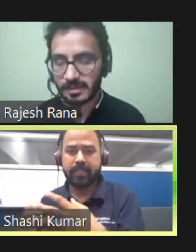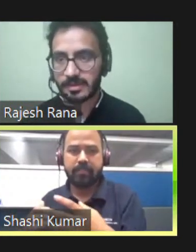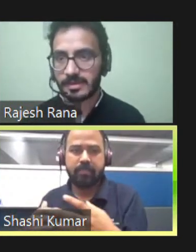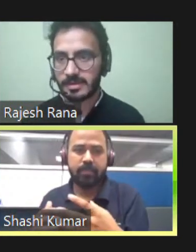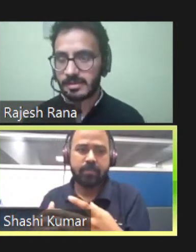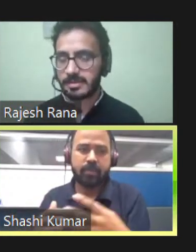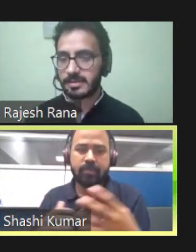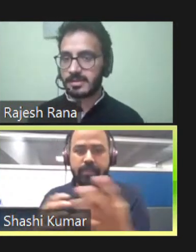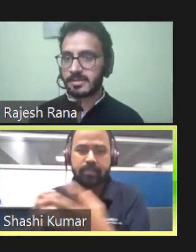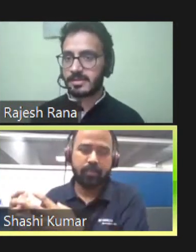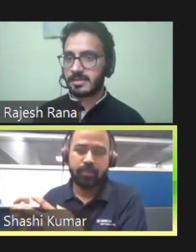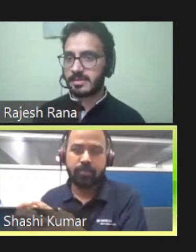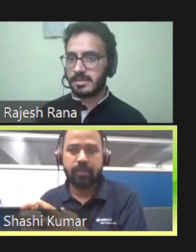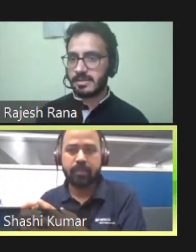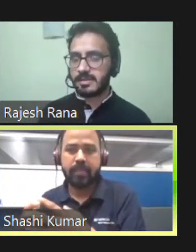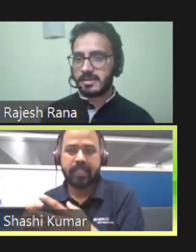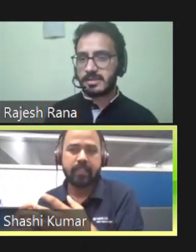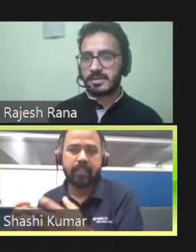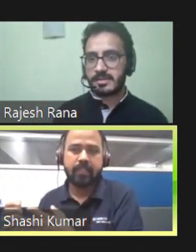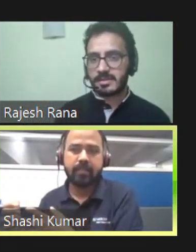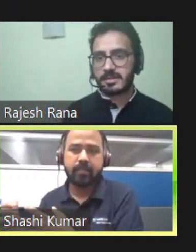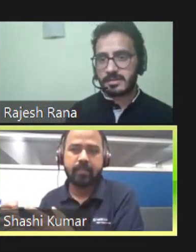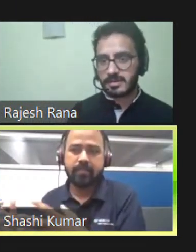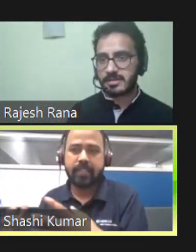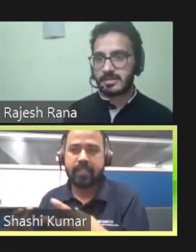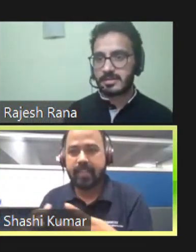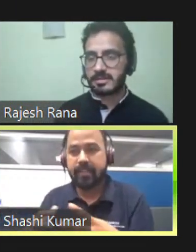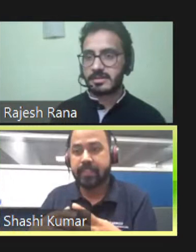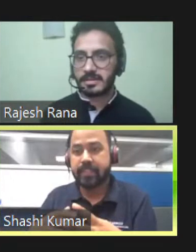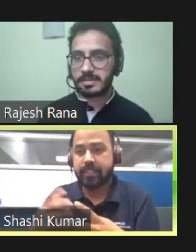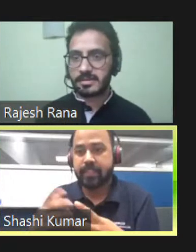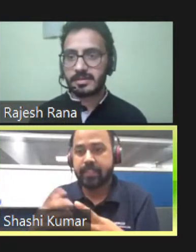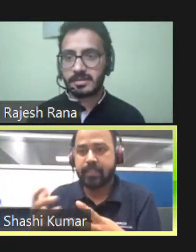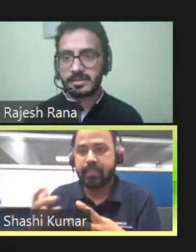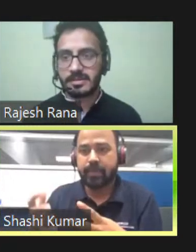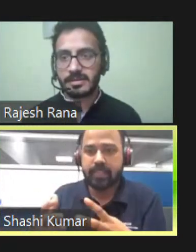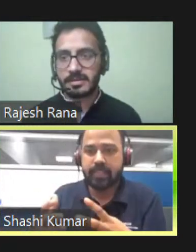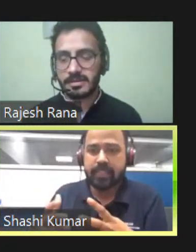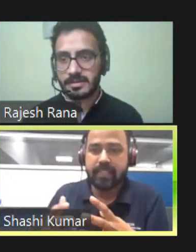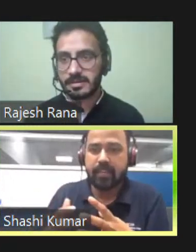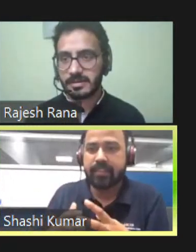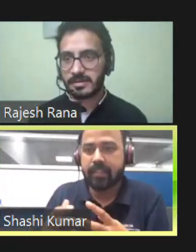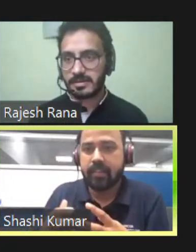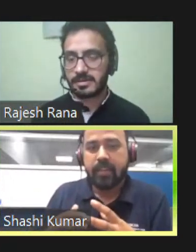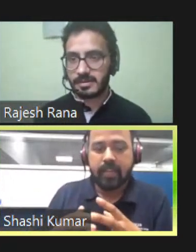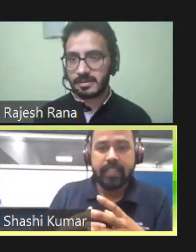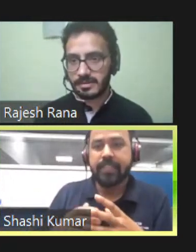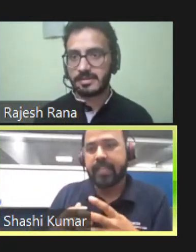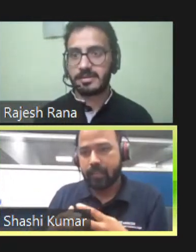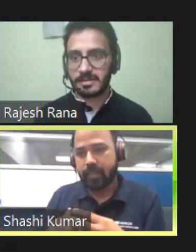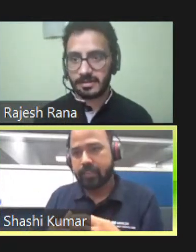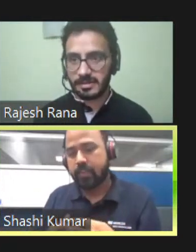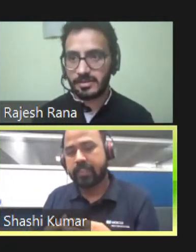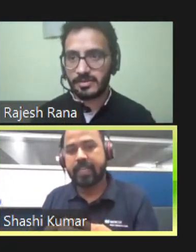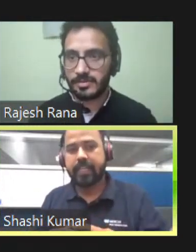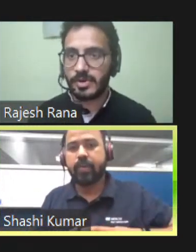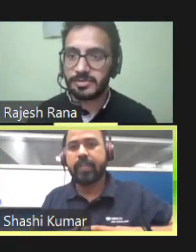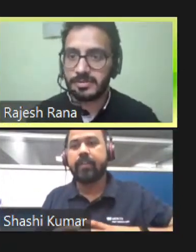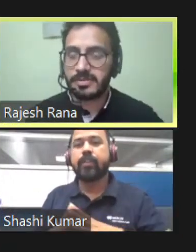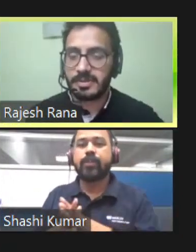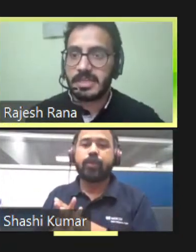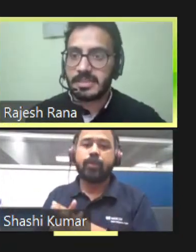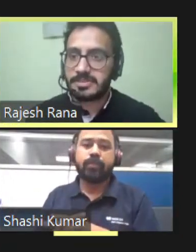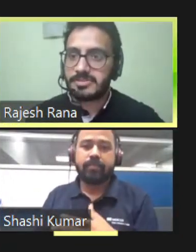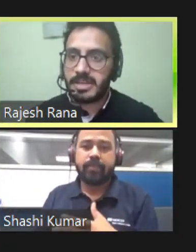will be taught in the schools. So by the current government of India, they have introduced this as an official like Indian sign language, now the standard.